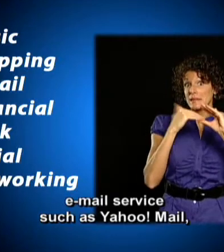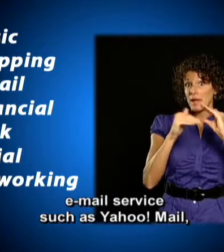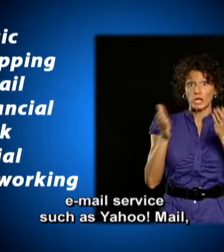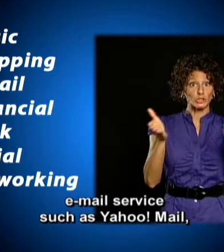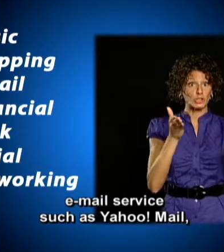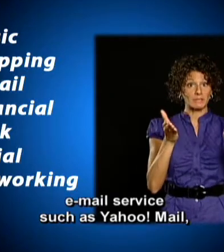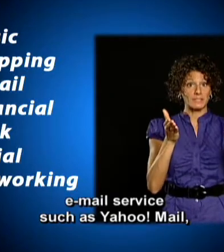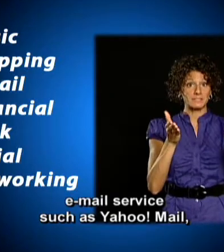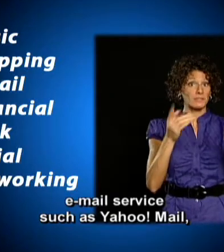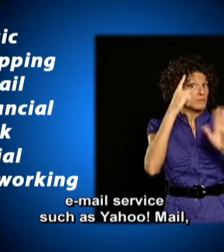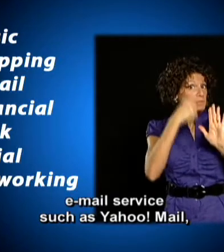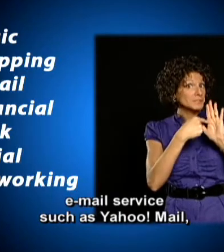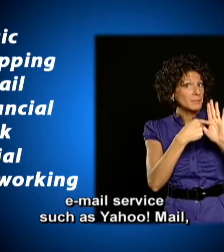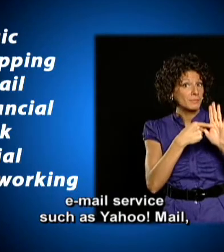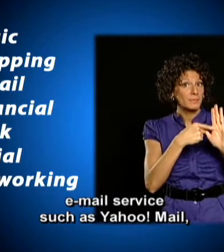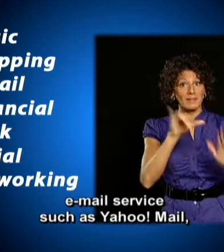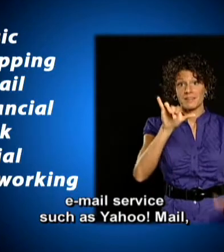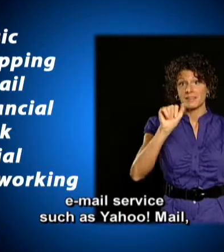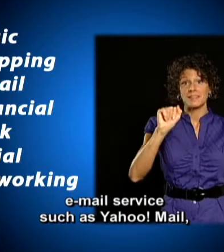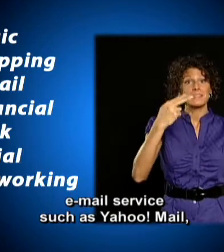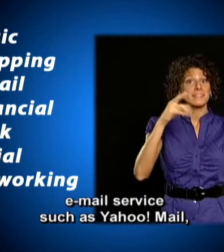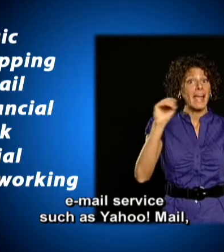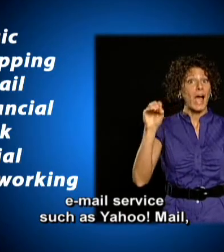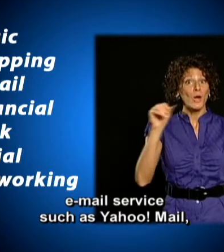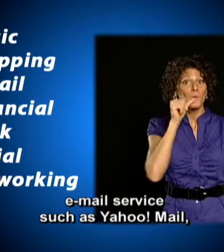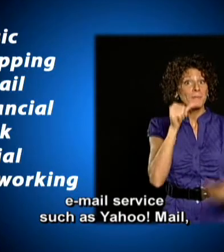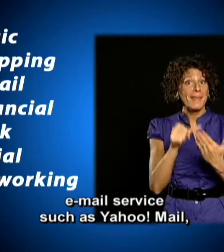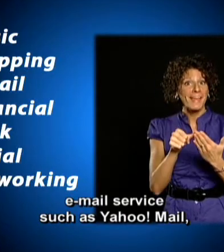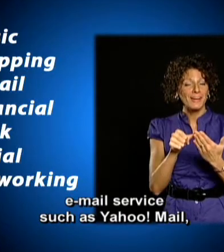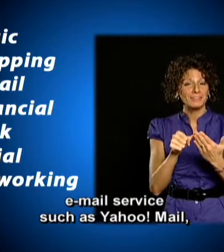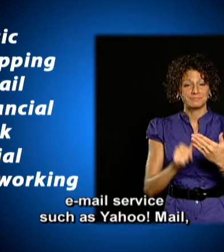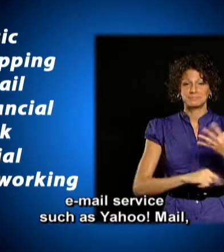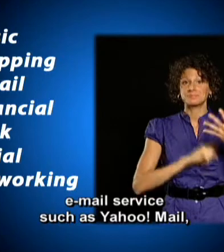email service, such as Yahoo Mail,